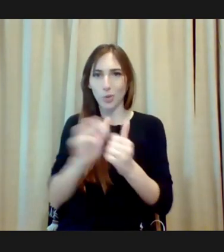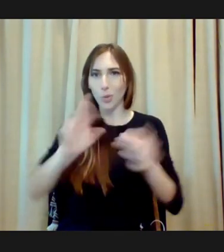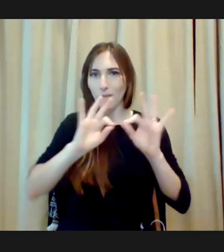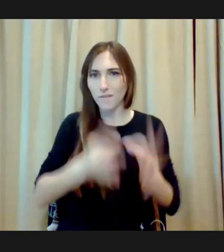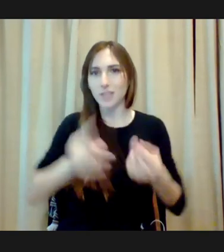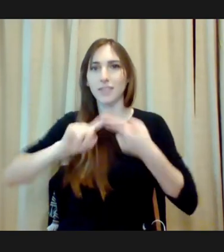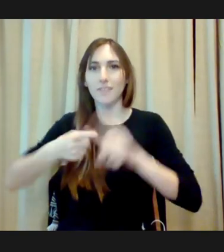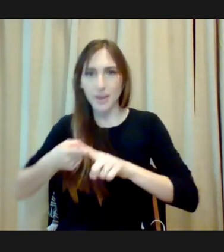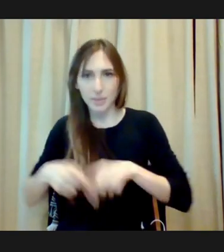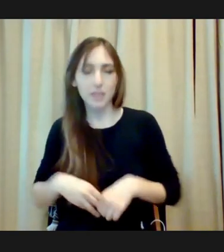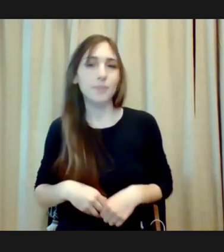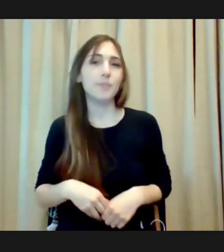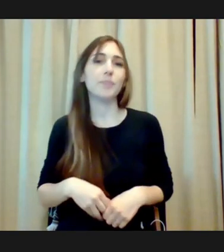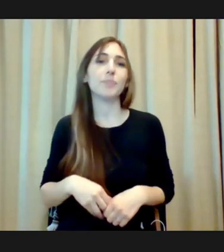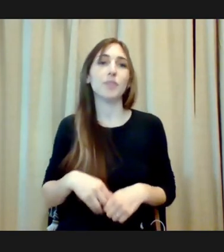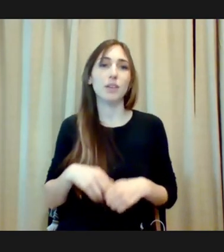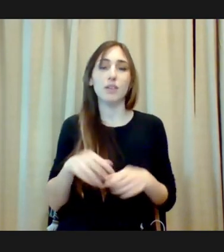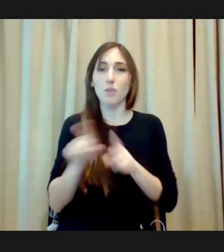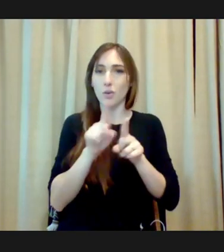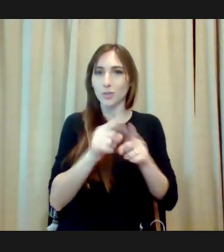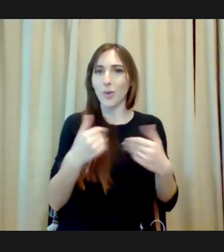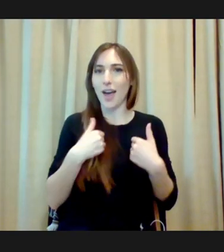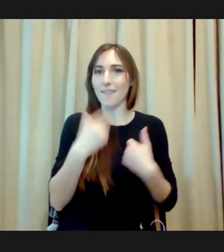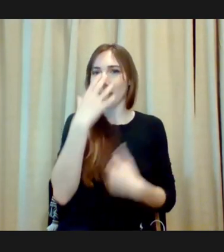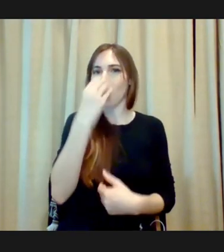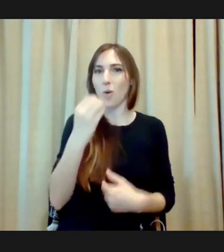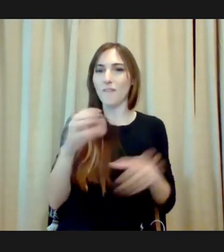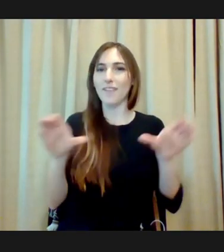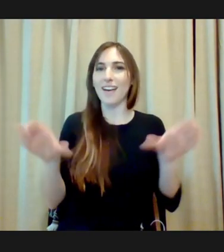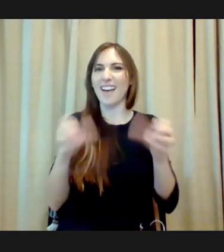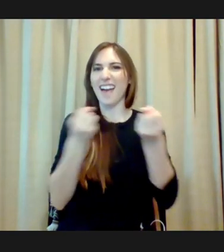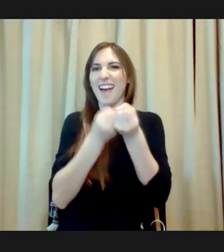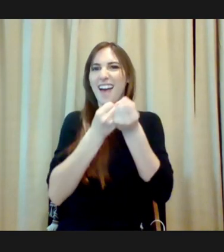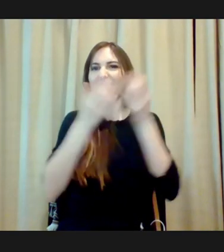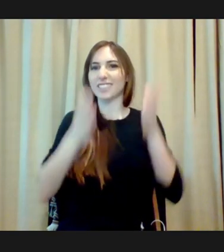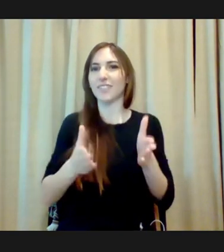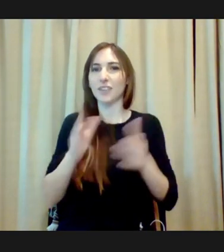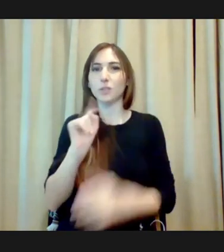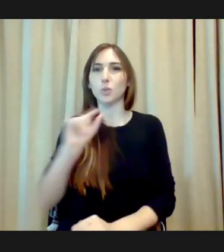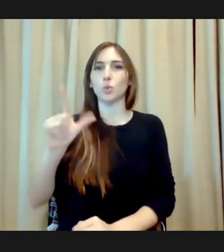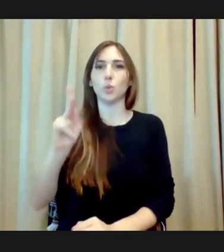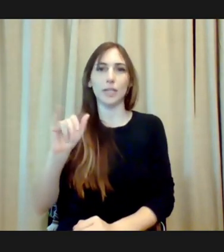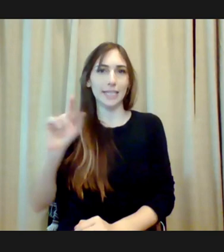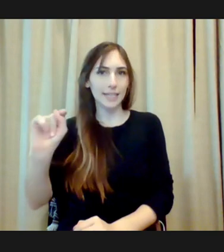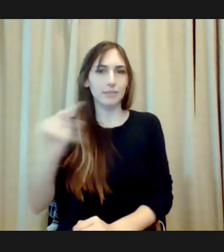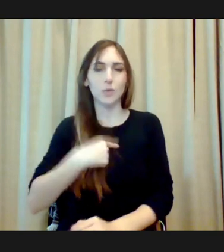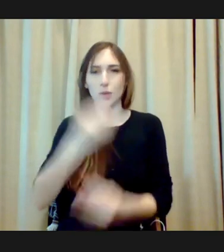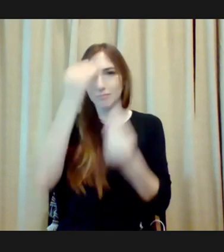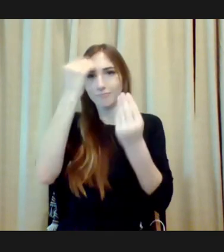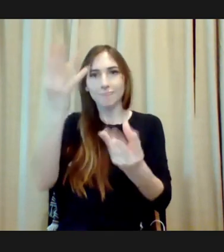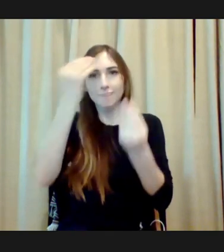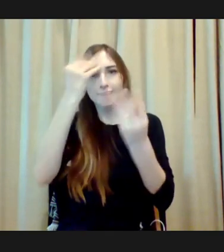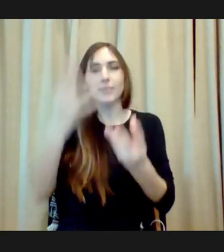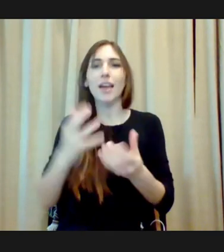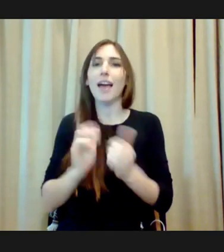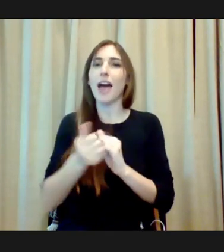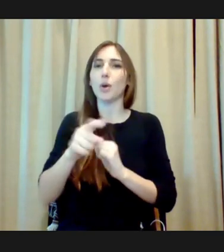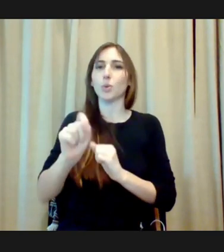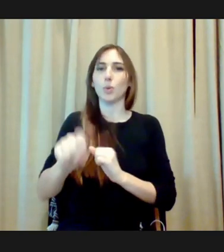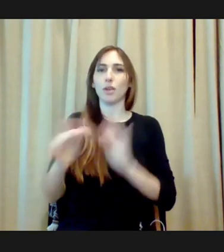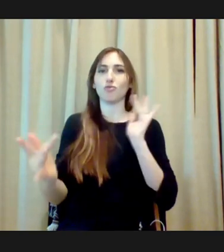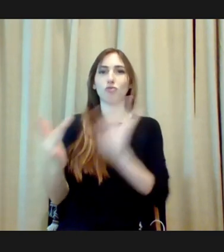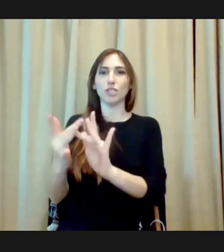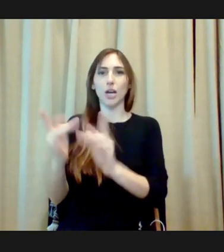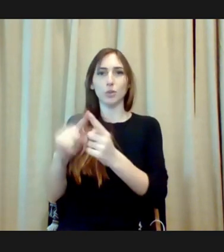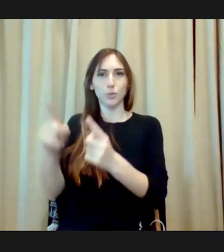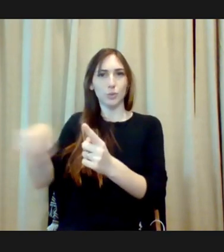a wolf activist toolkit where we've provided information on how you can reach out to the specific governors that